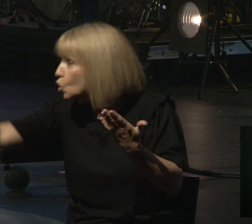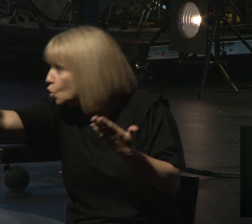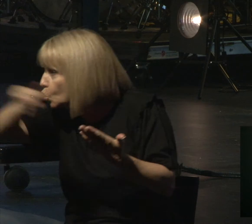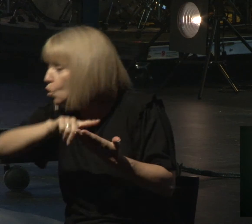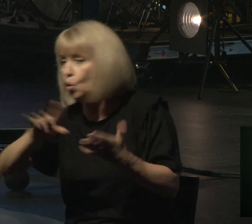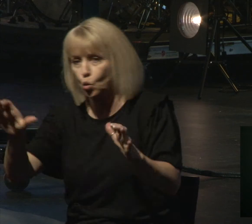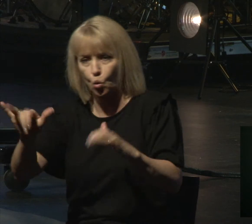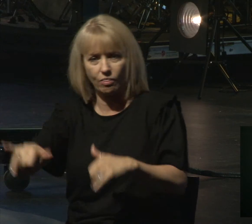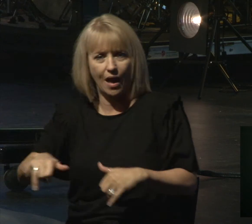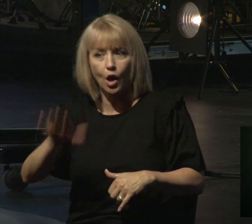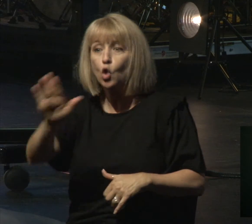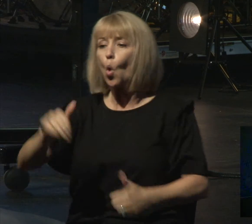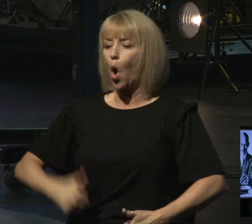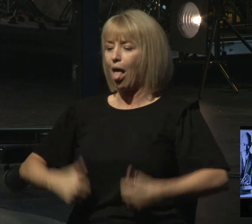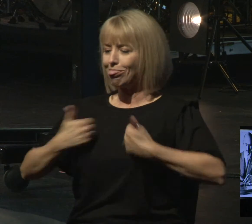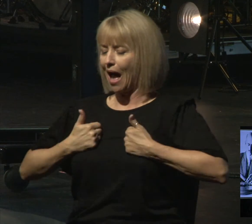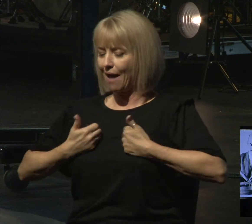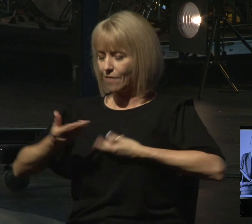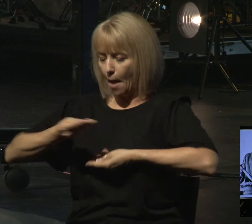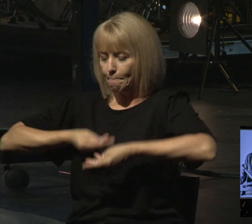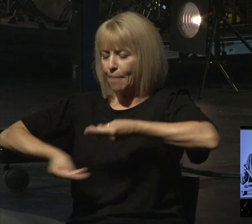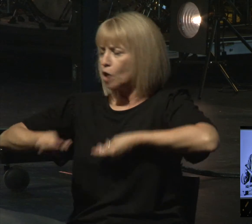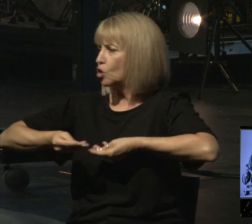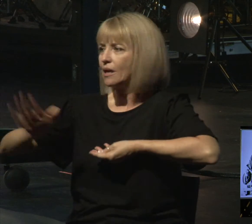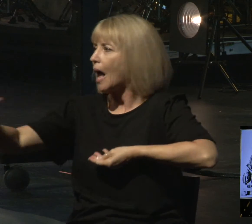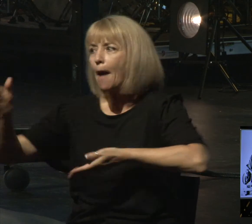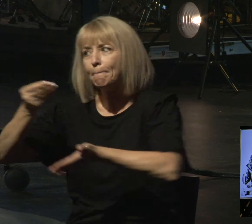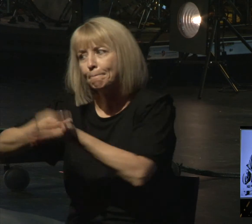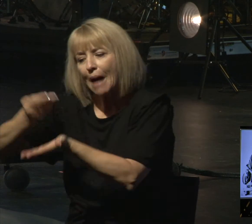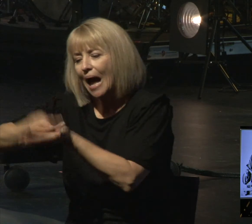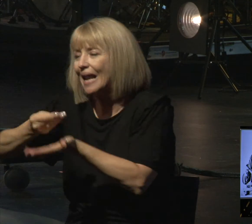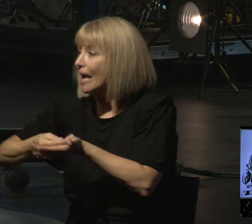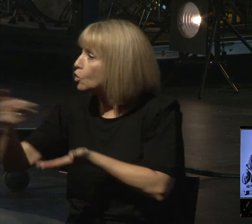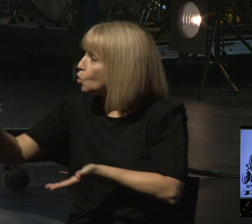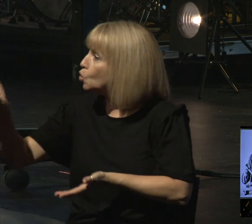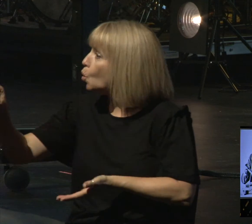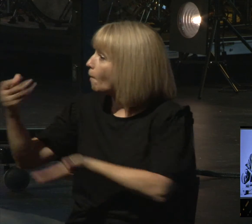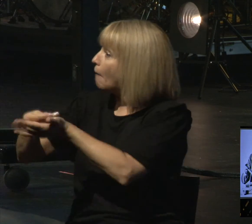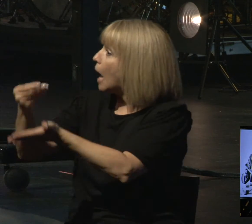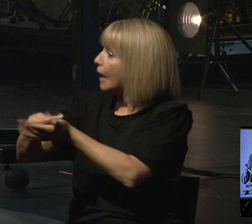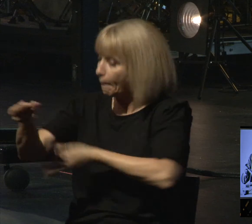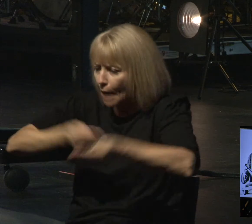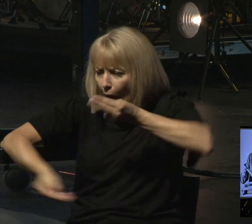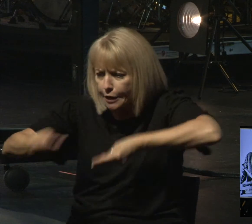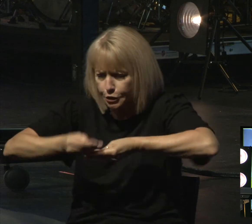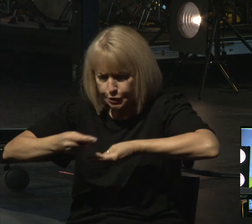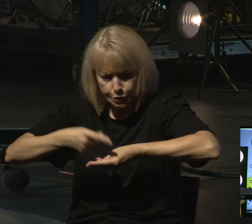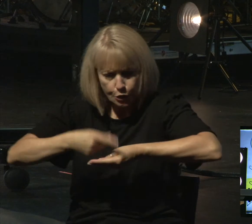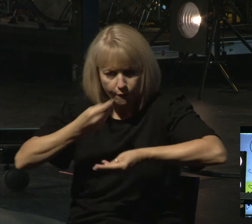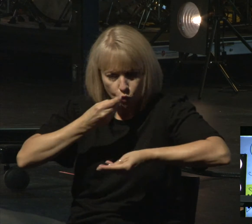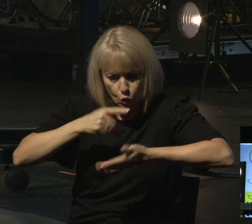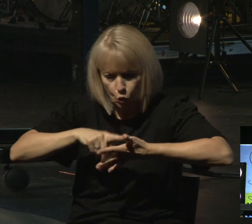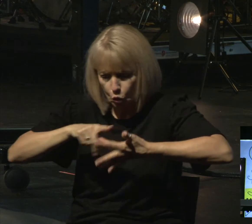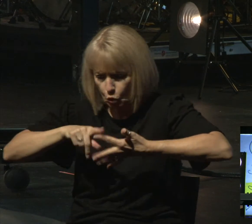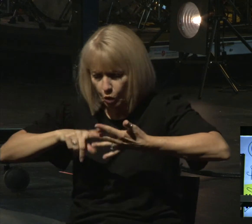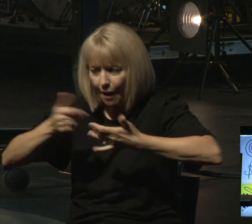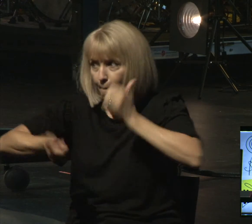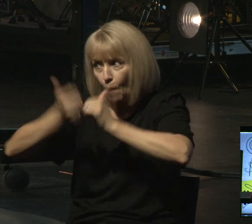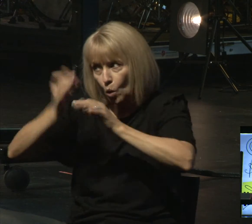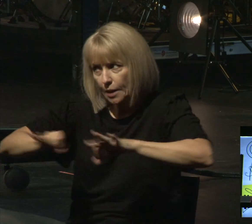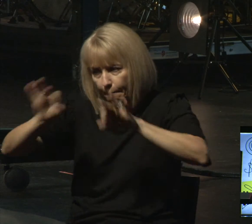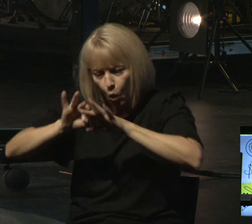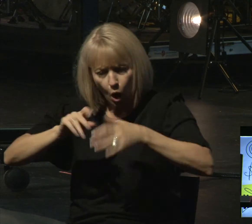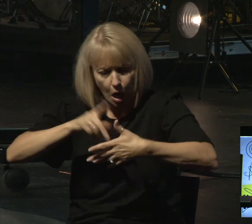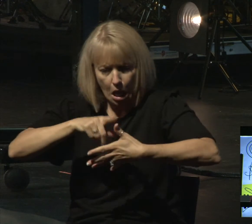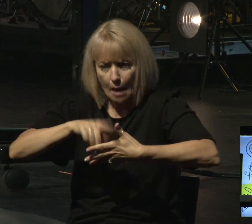life. I know many of us, every paycheck, what do? We sit down and we budget where we're going to spend our money, and the most important things we deal with first. We